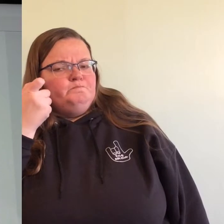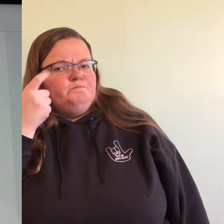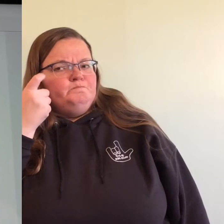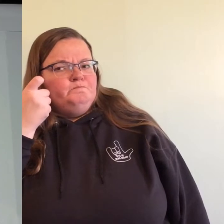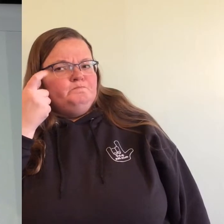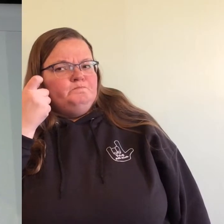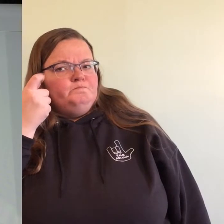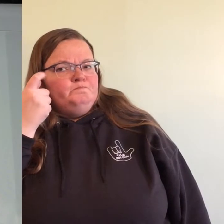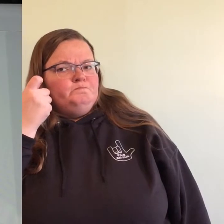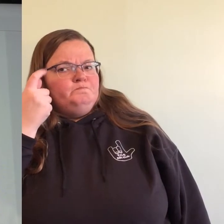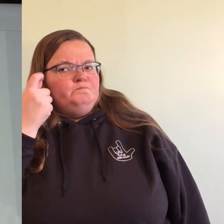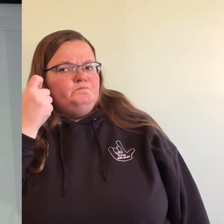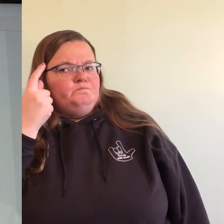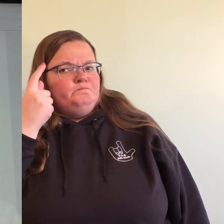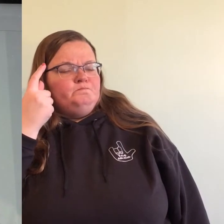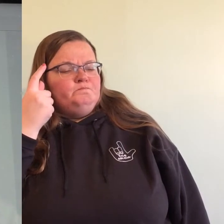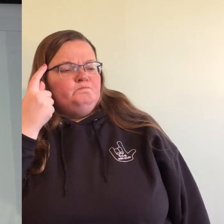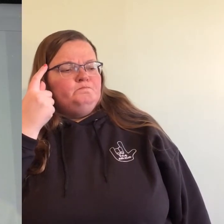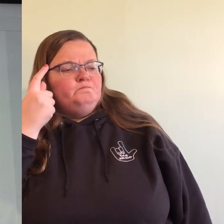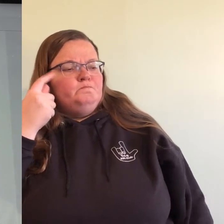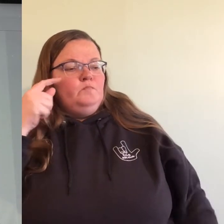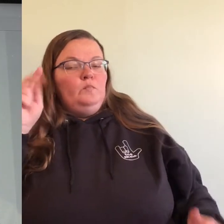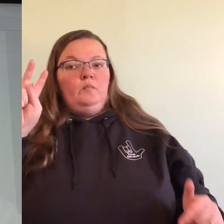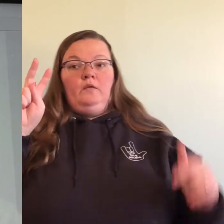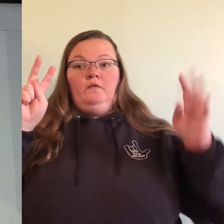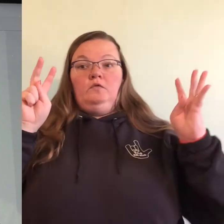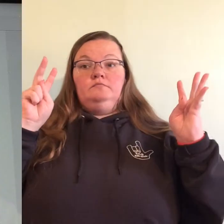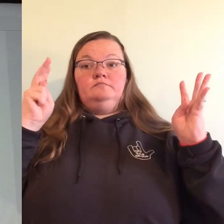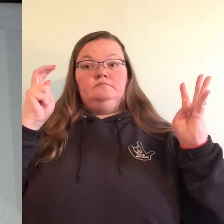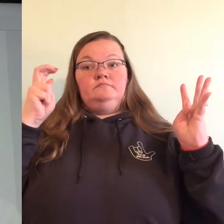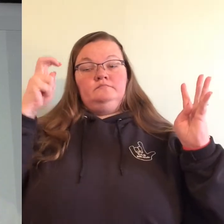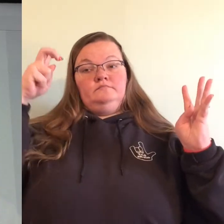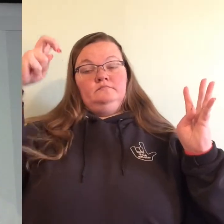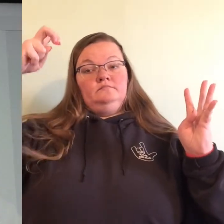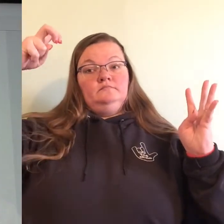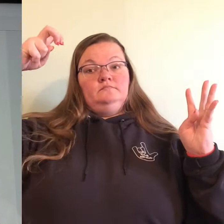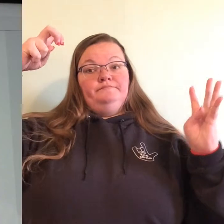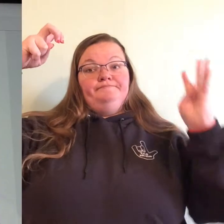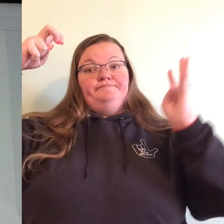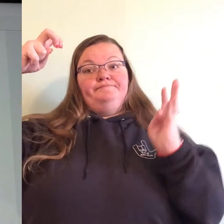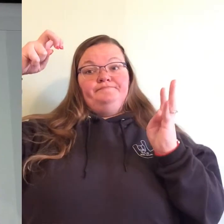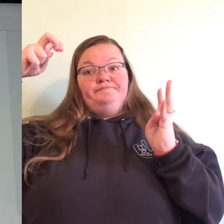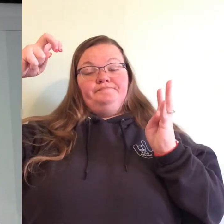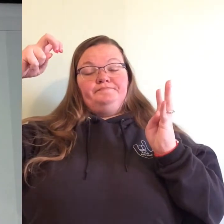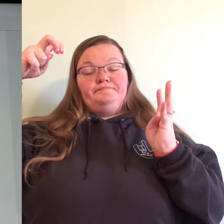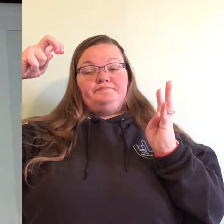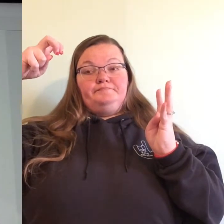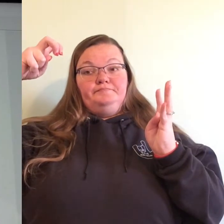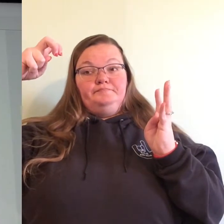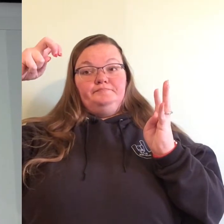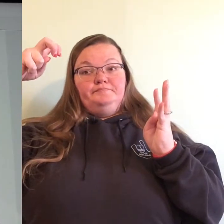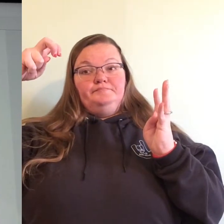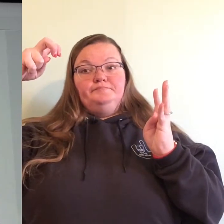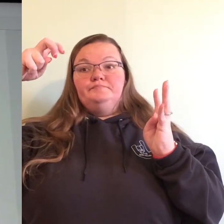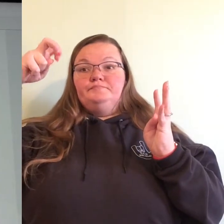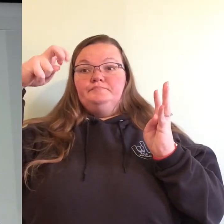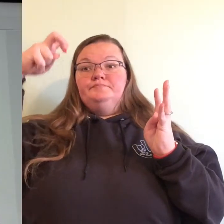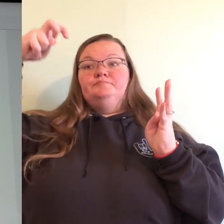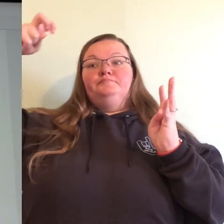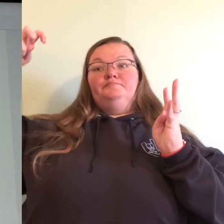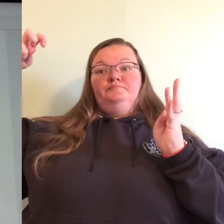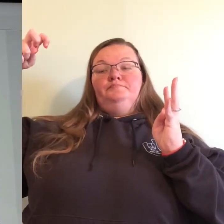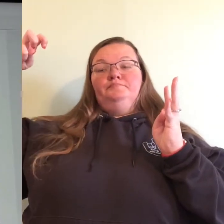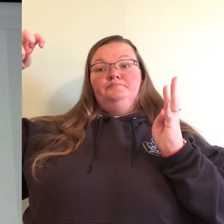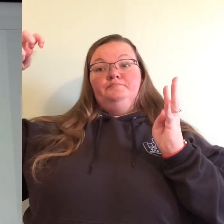saying. Almost without noticing that they had done so, the four children went a step or two nearer to it. At this time,